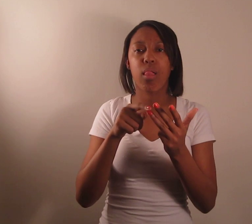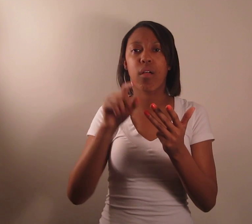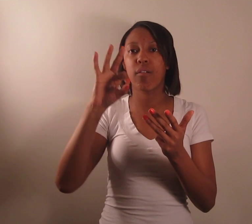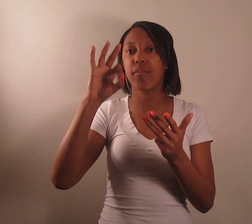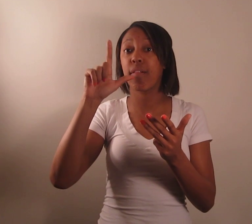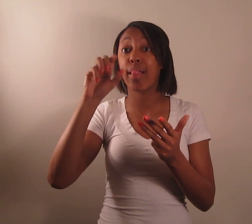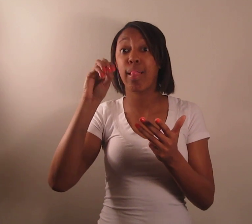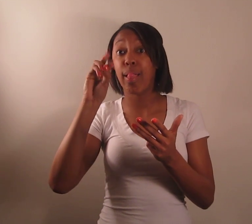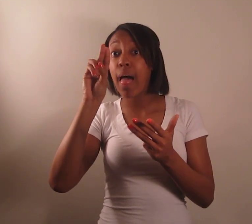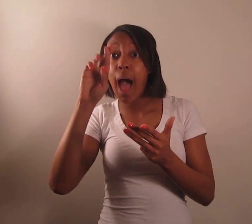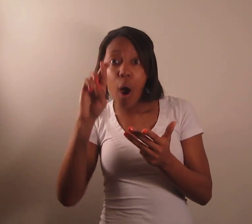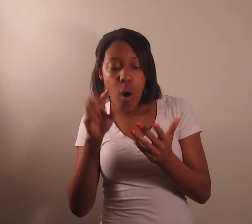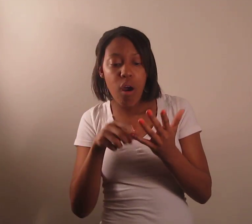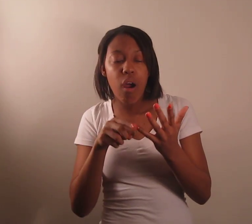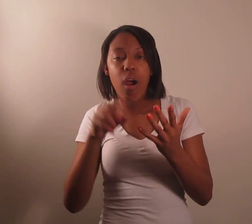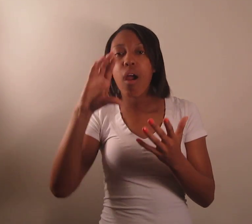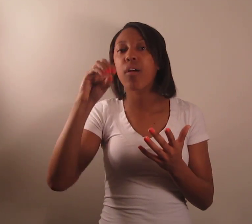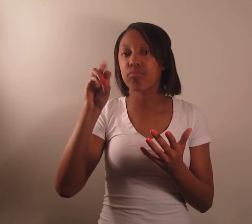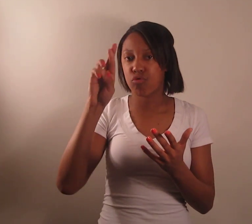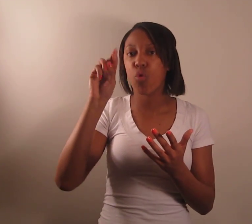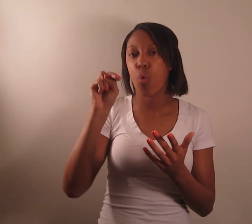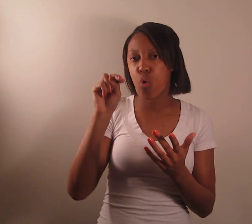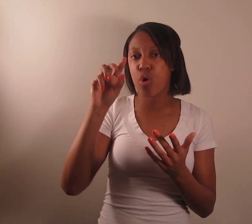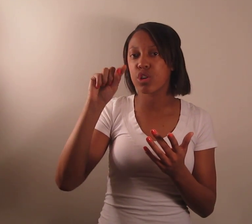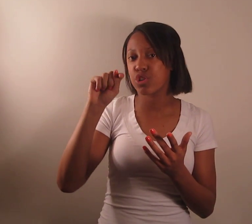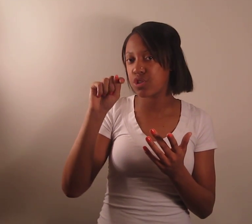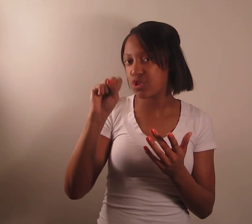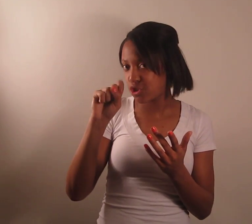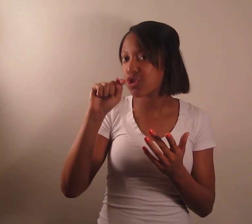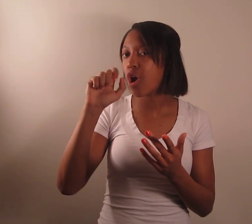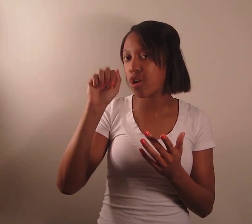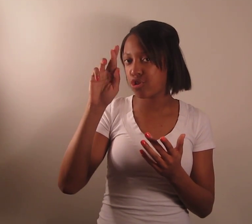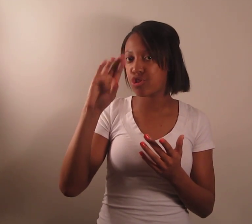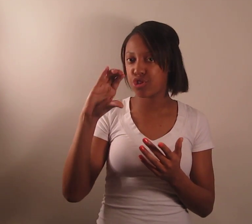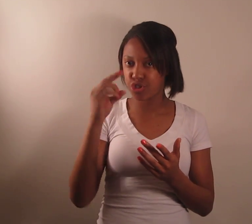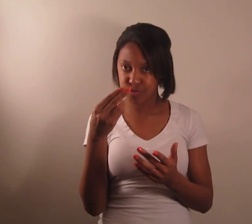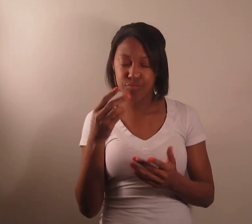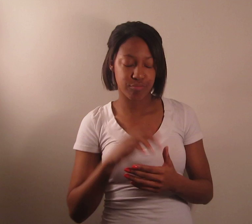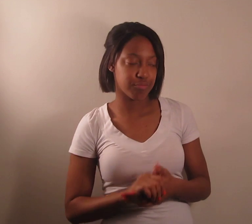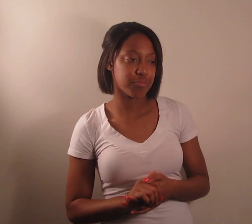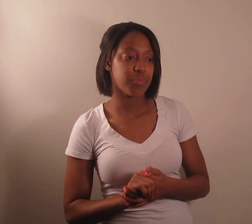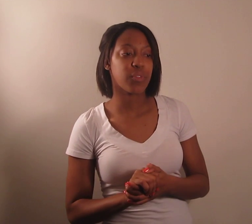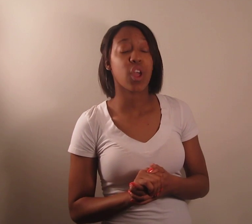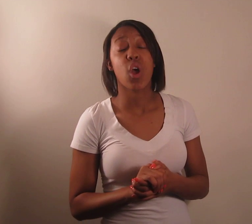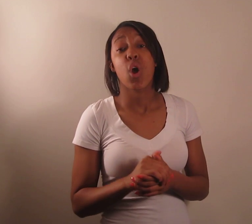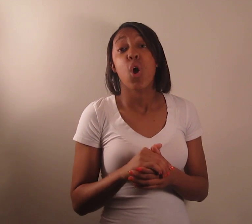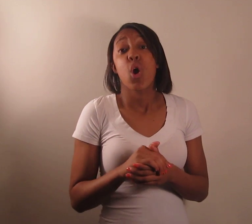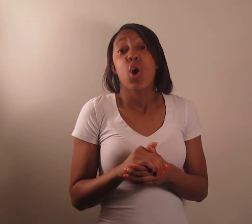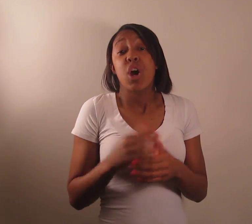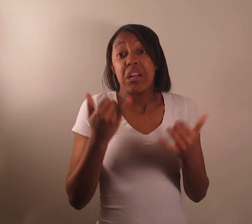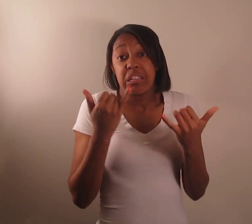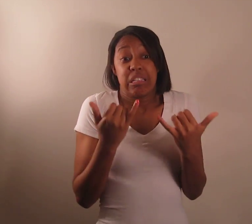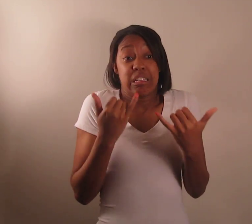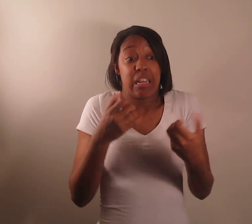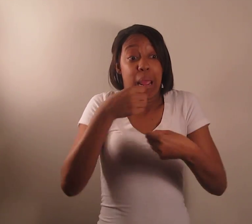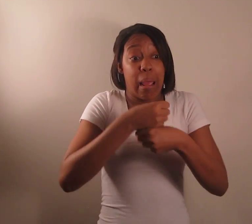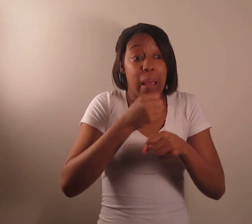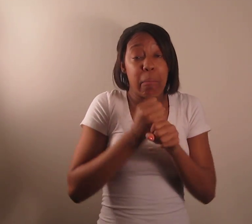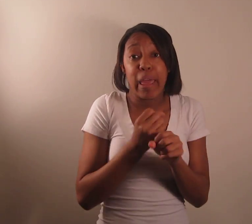Cornstarch. Right, flour and cornstarch. One thing that we're going to make today that you're going to use and make it to make a secret formula, you are